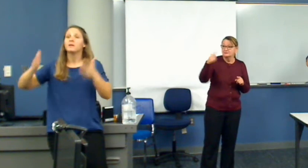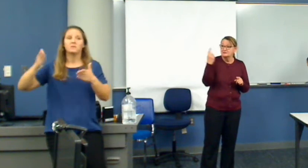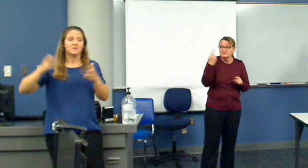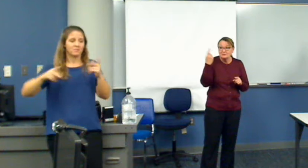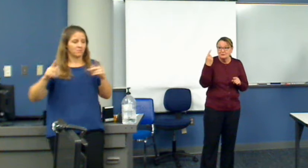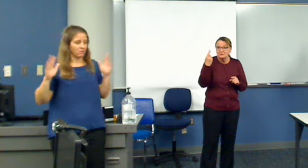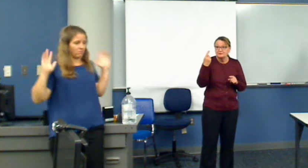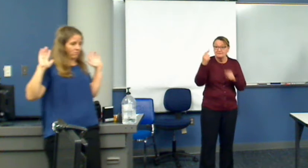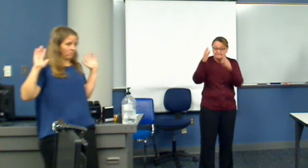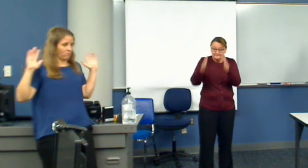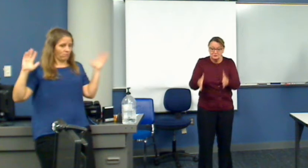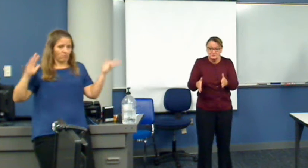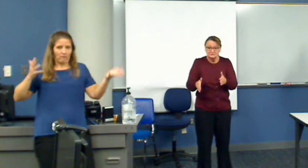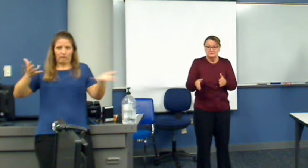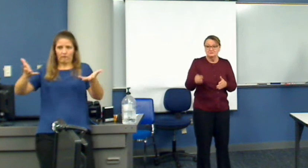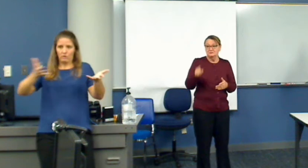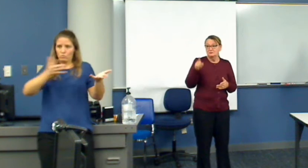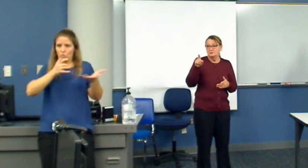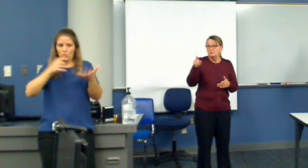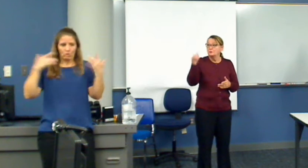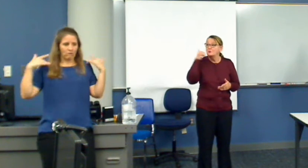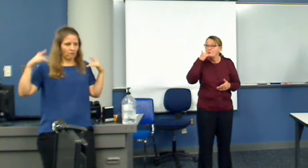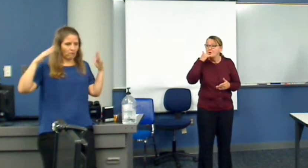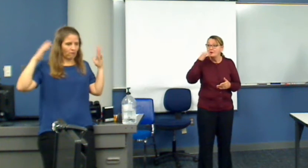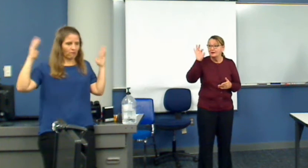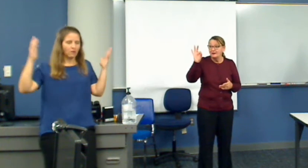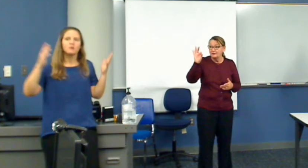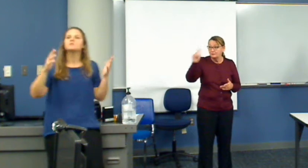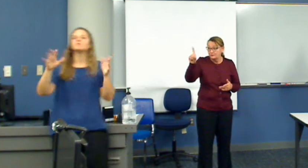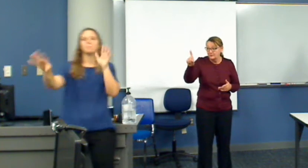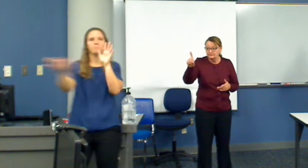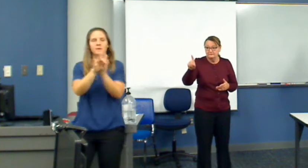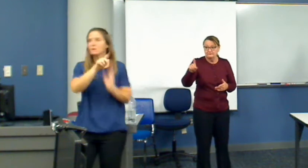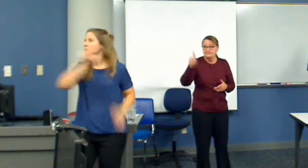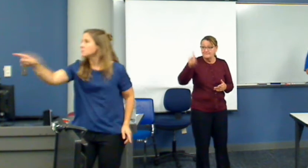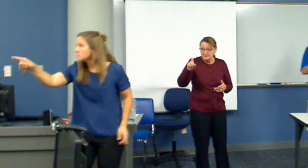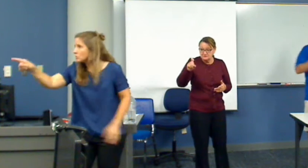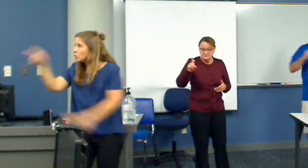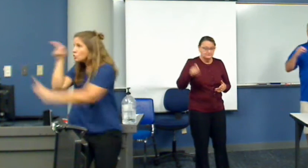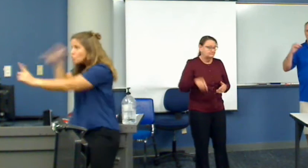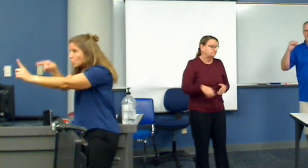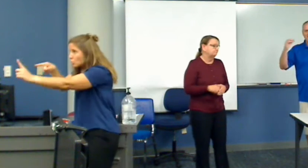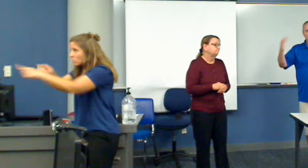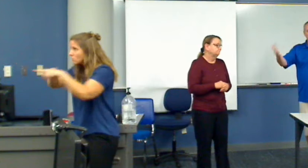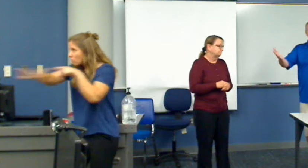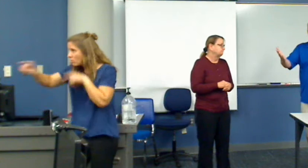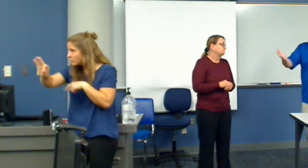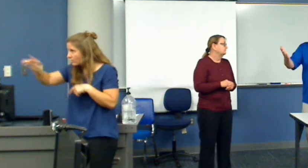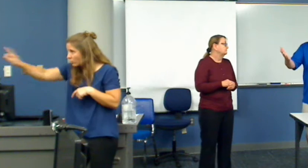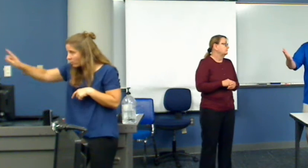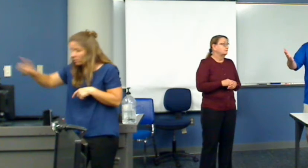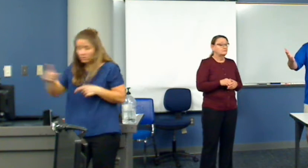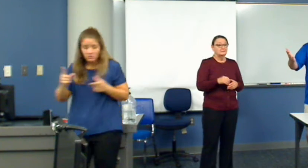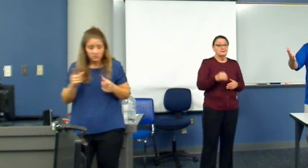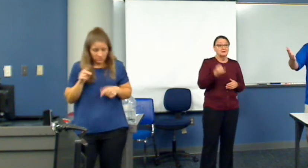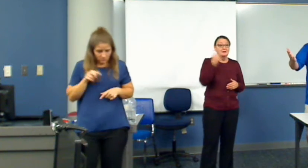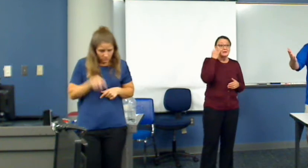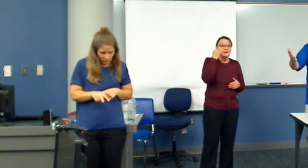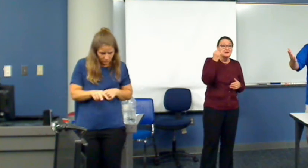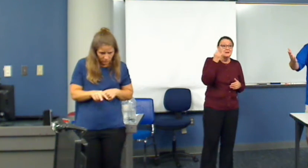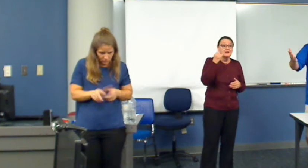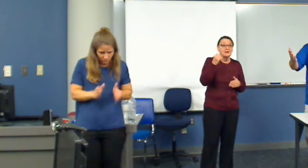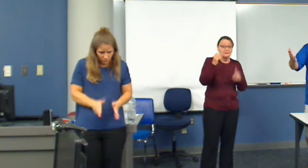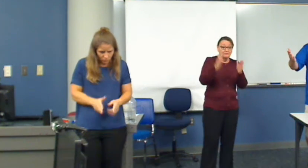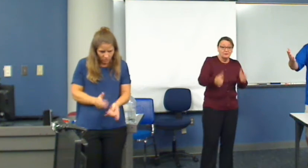okay? And then we go ahead and start looking at the victim and trying to help her. If she has to leave to